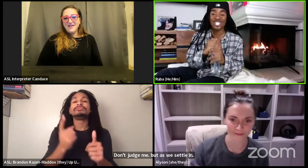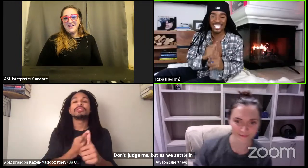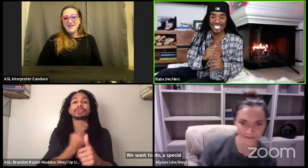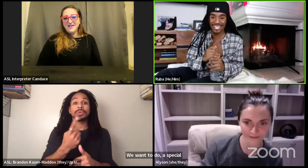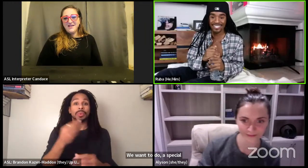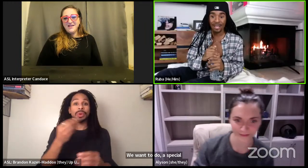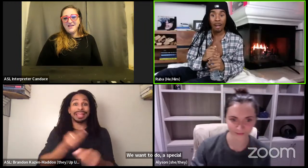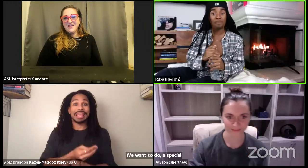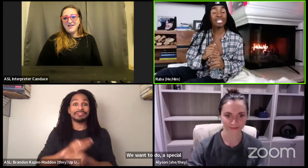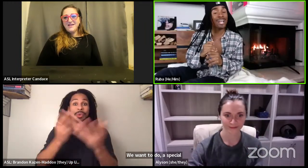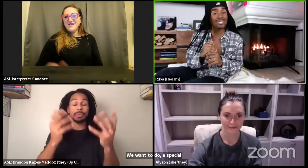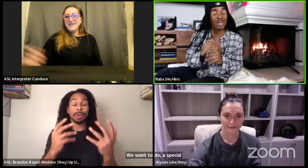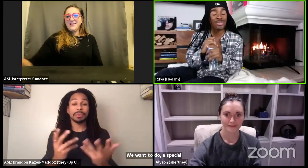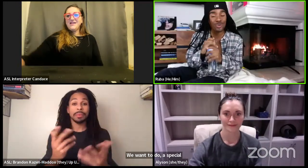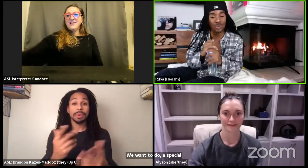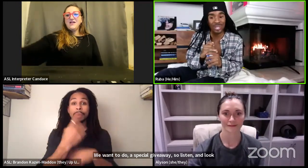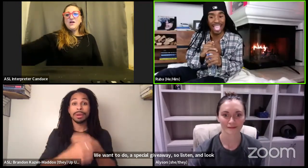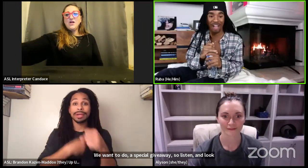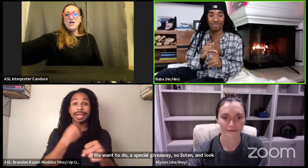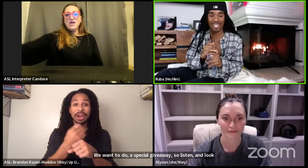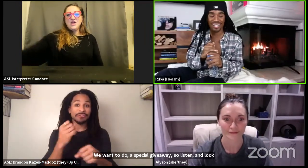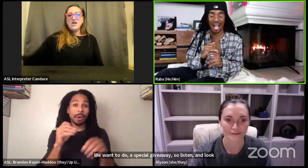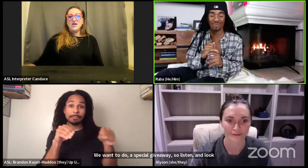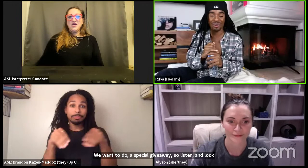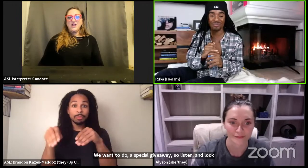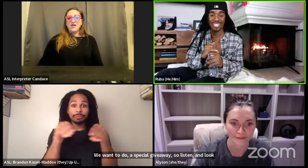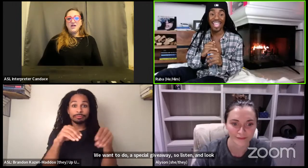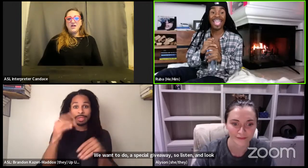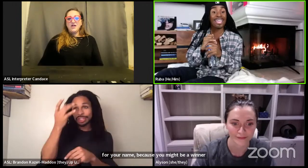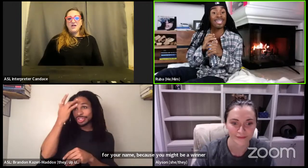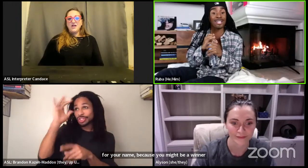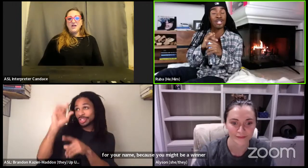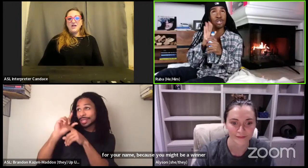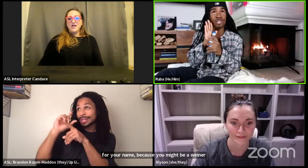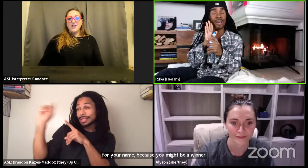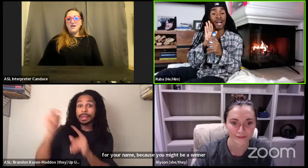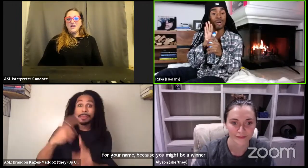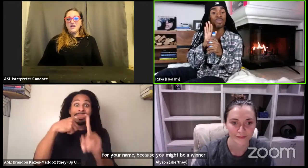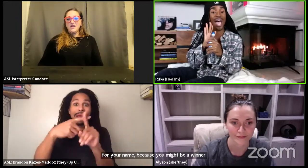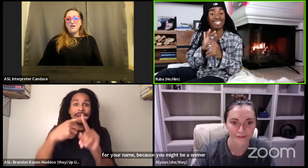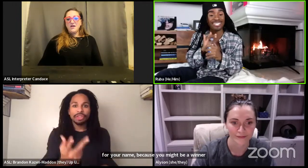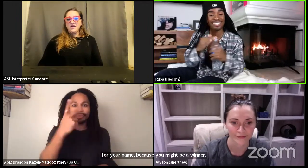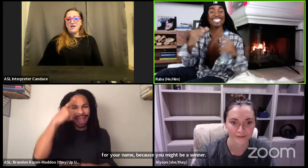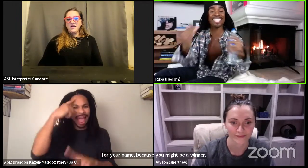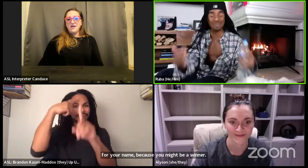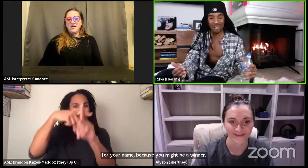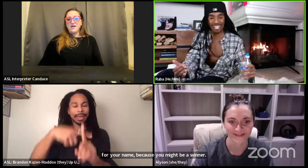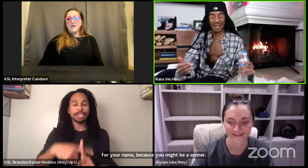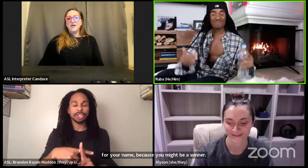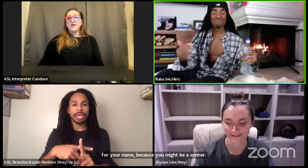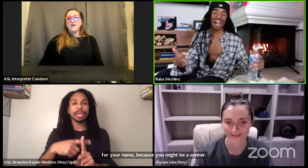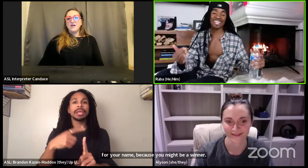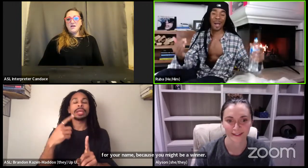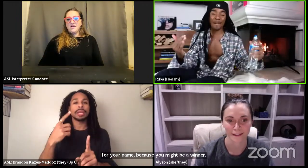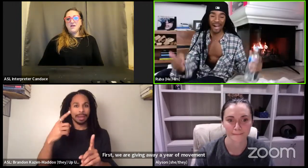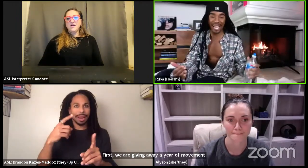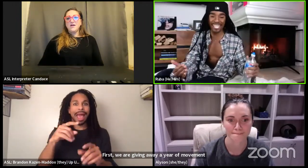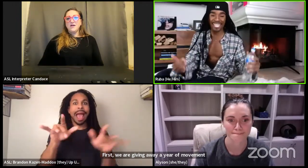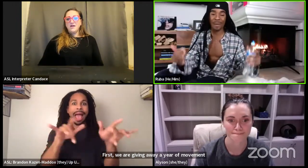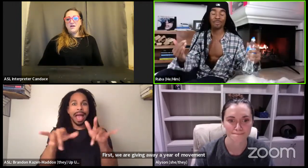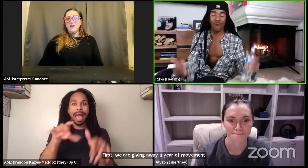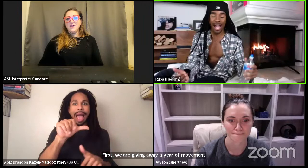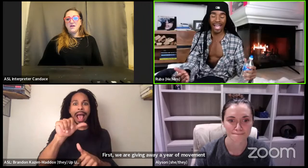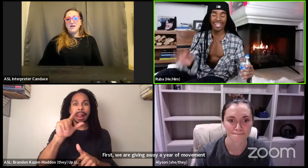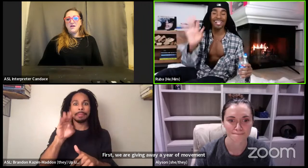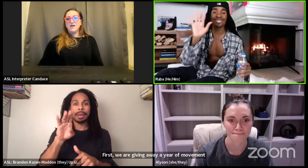Movement Genius plus 3 affirmation albums and huge shout out Allison's ebook, Mind,